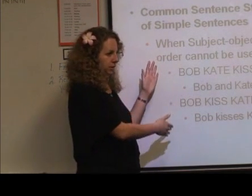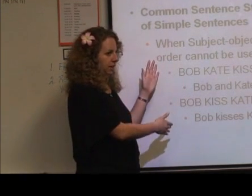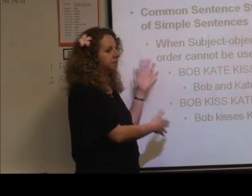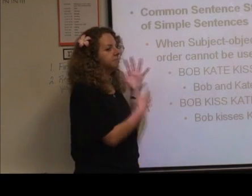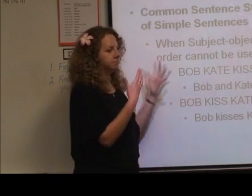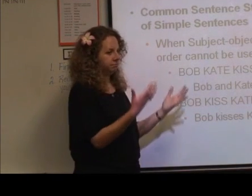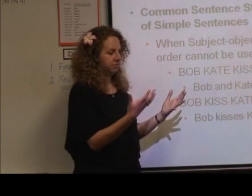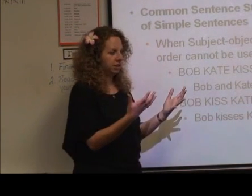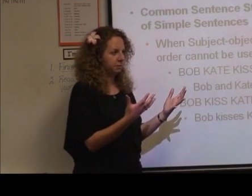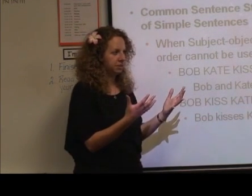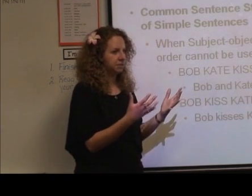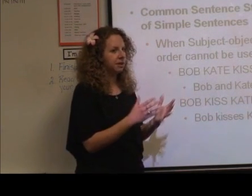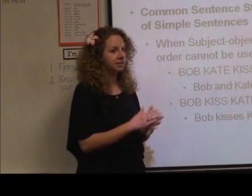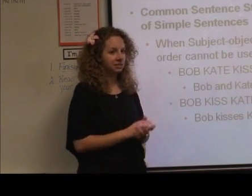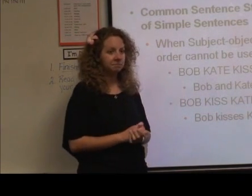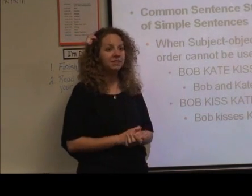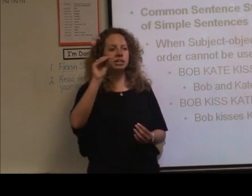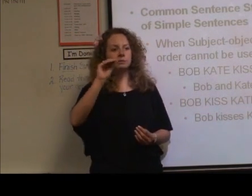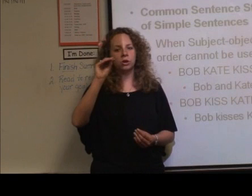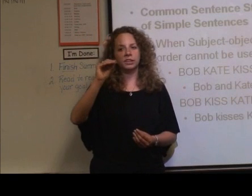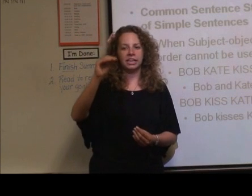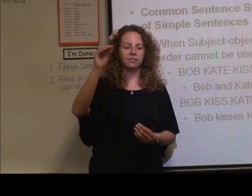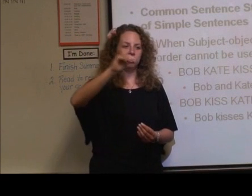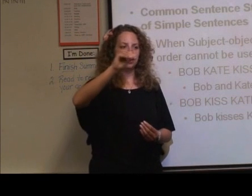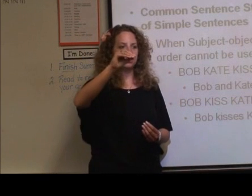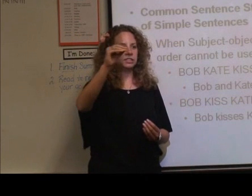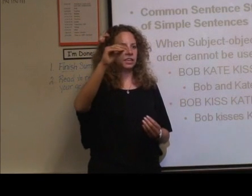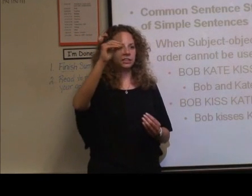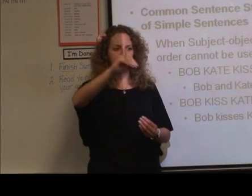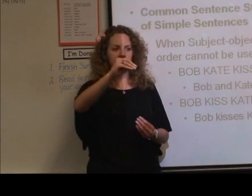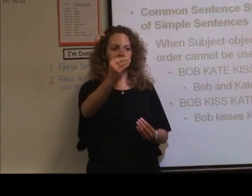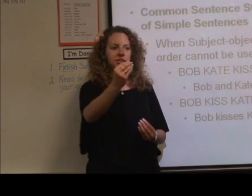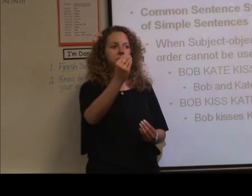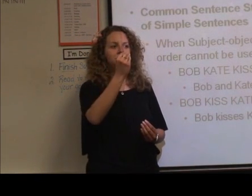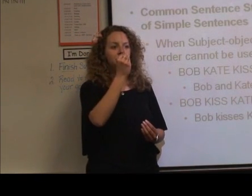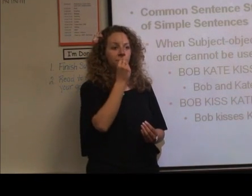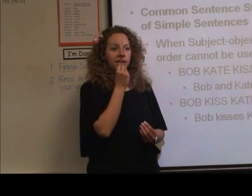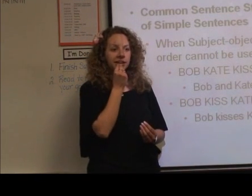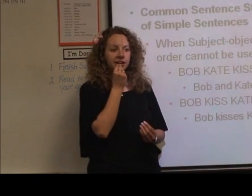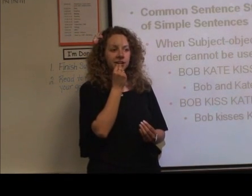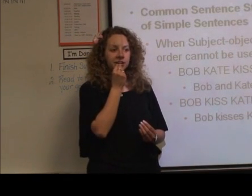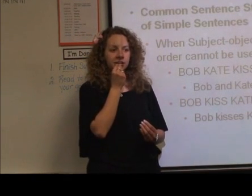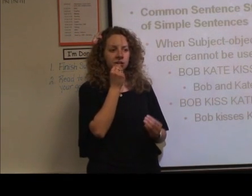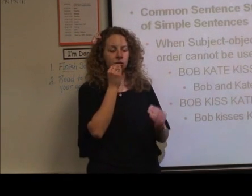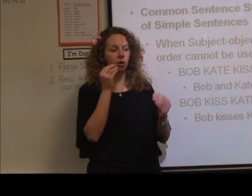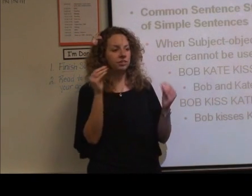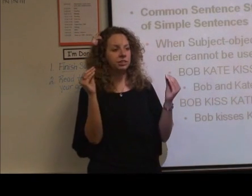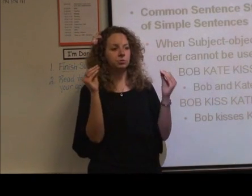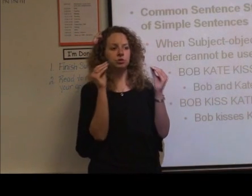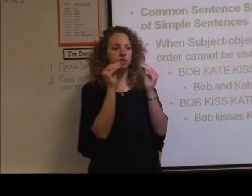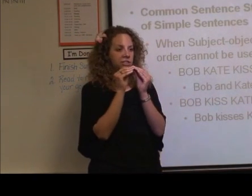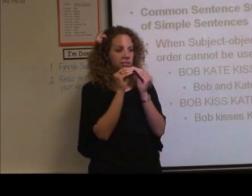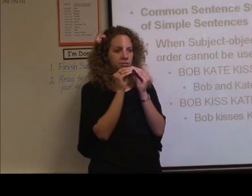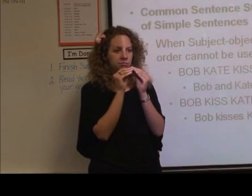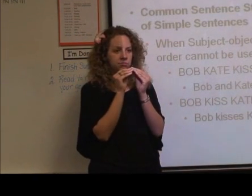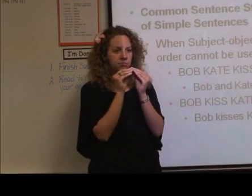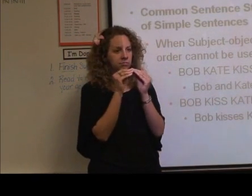that explains it best. Yeah. Well, it's more like if you think of this like somebody else's lips, so you can go here, or this was just